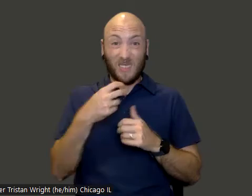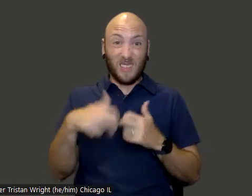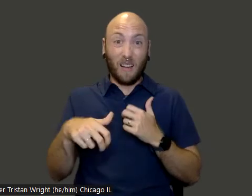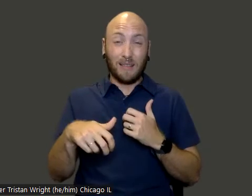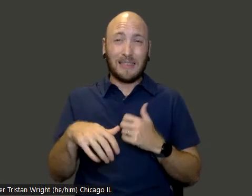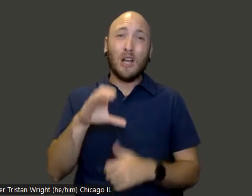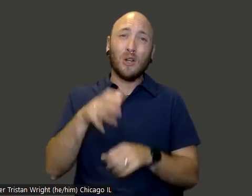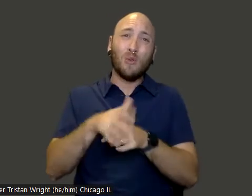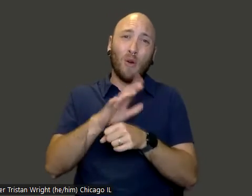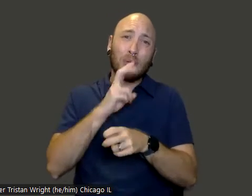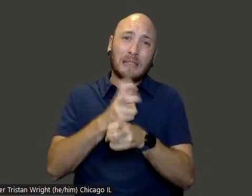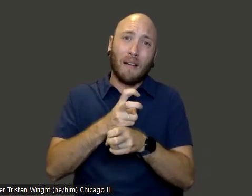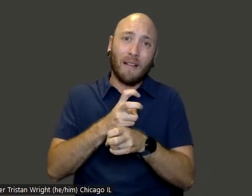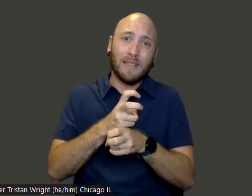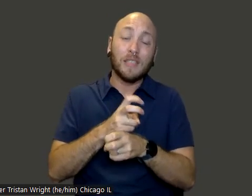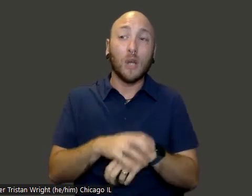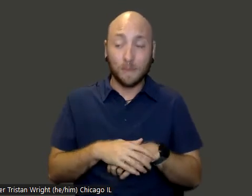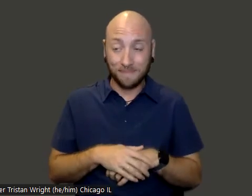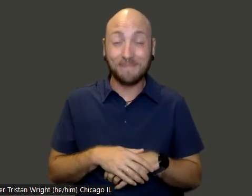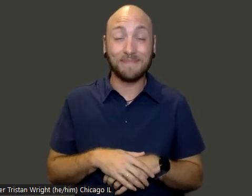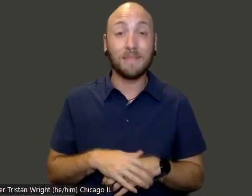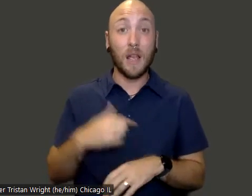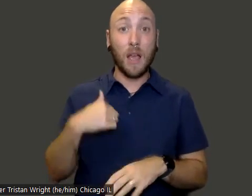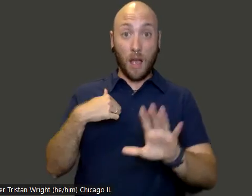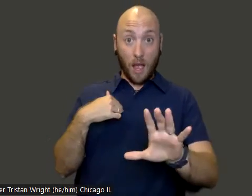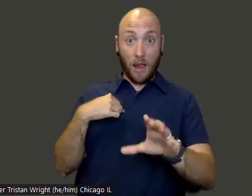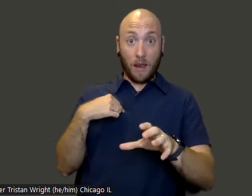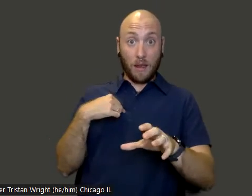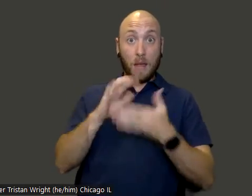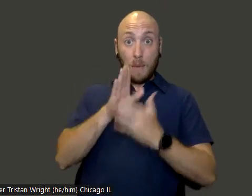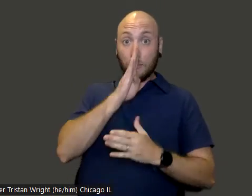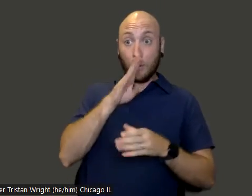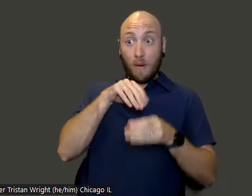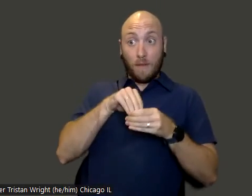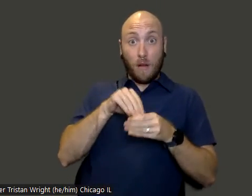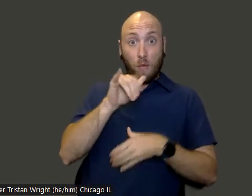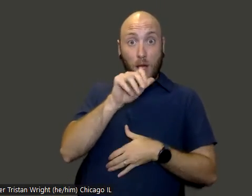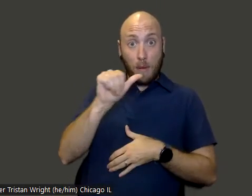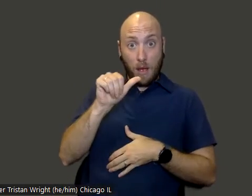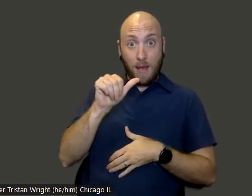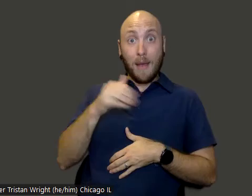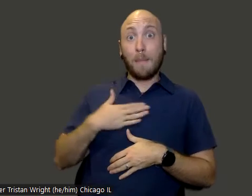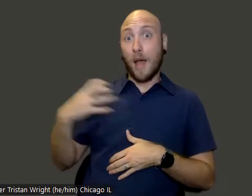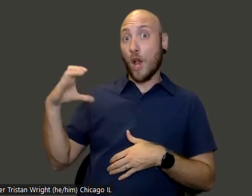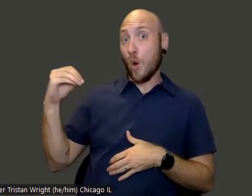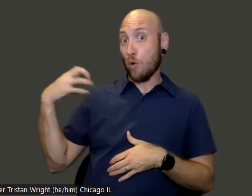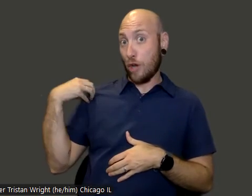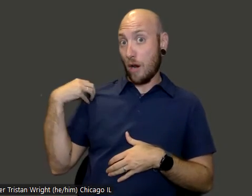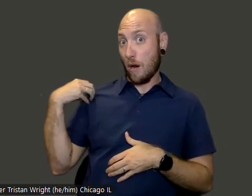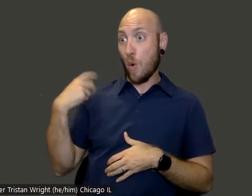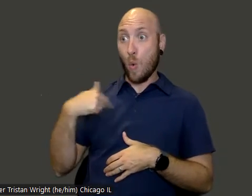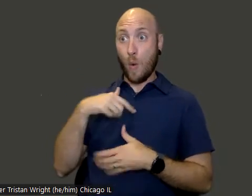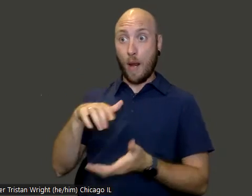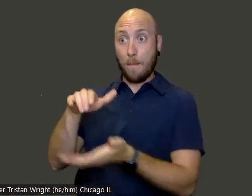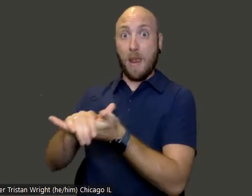And we were going through a divorce. And I was pretty dry. And I wasn't working steps. I